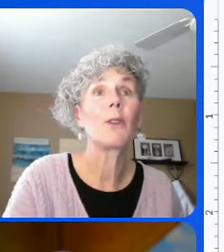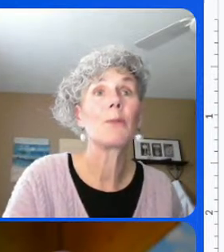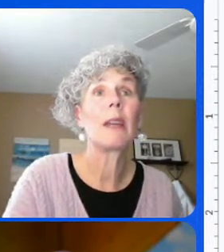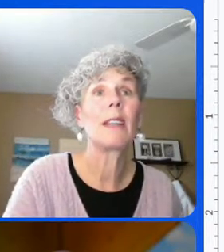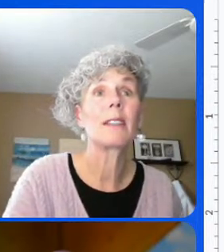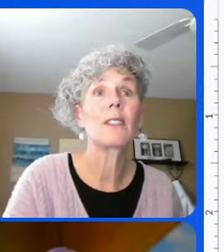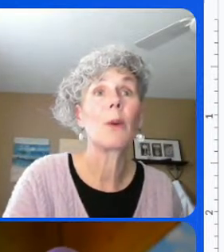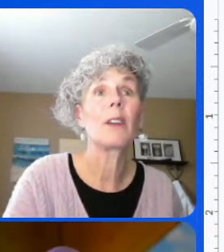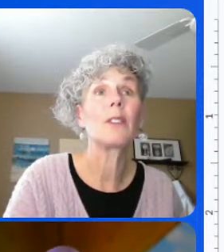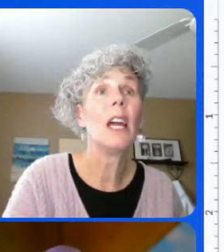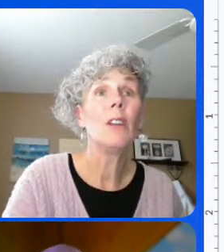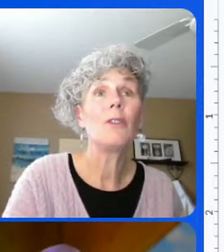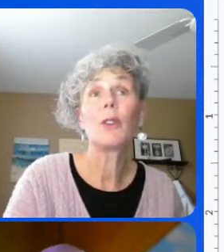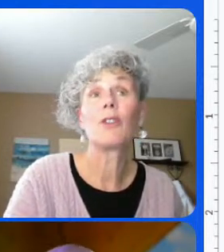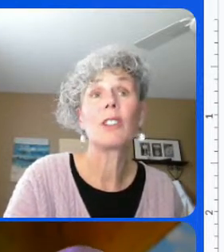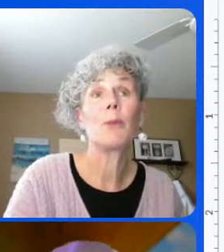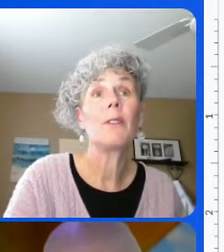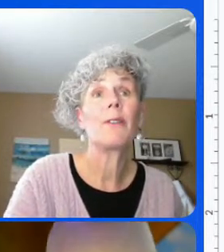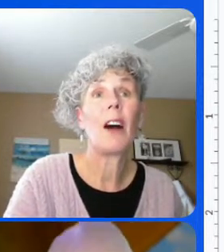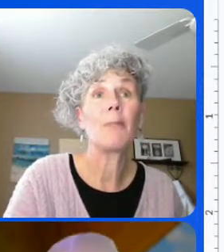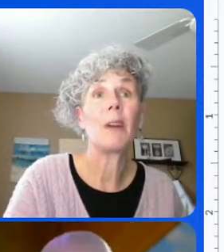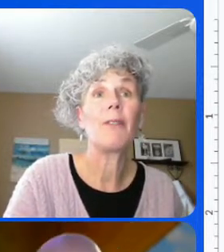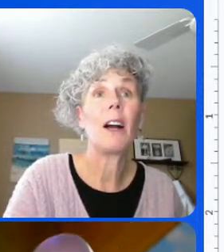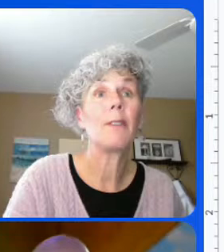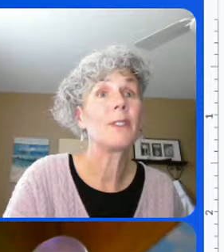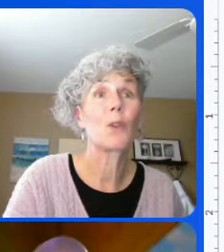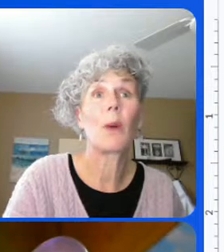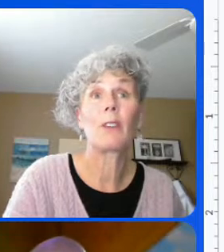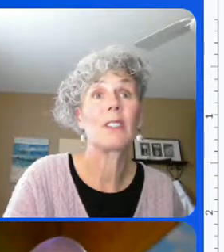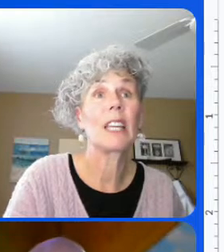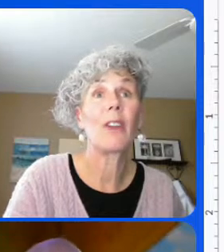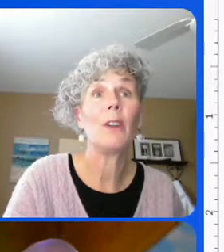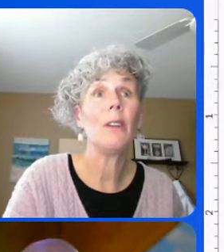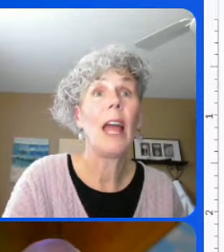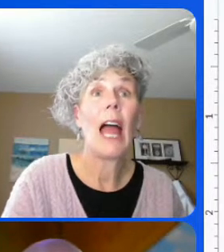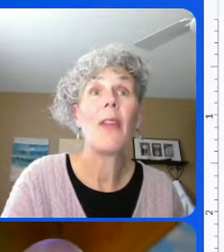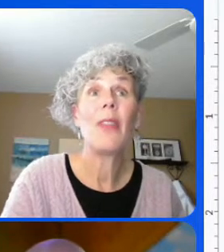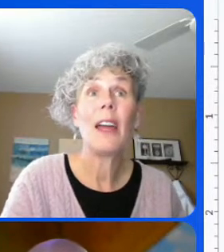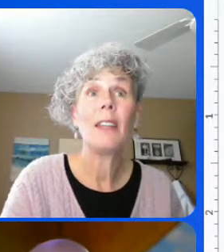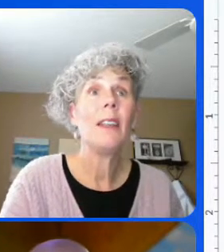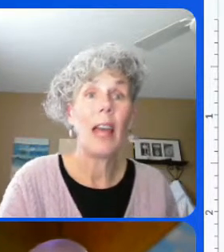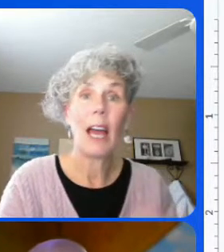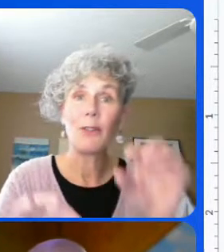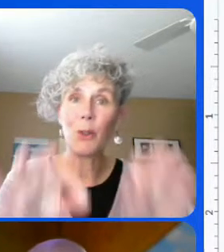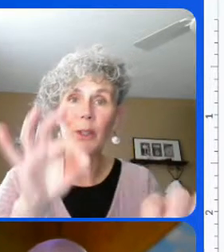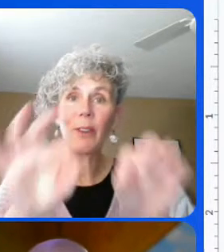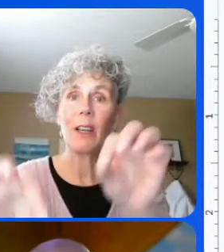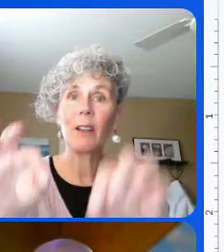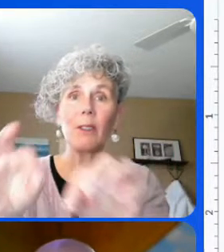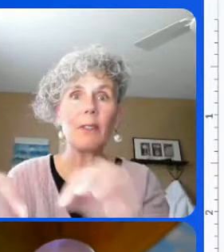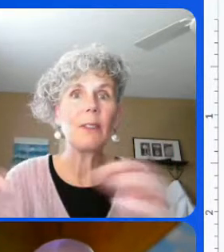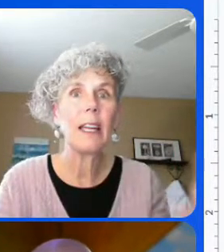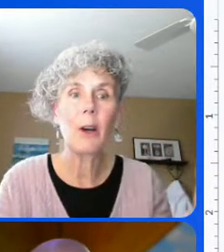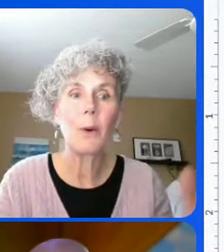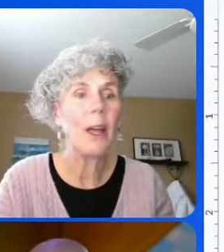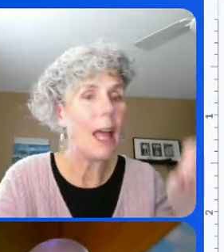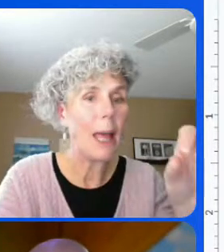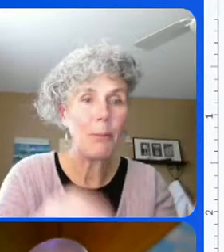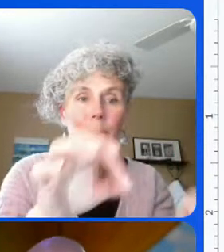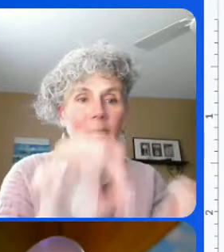those magnetic squares, you could just put 5 by 5 squares together and then have 2 different colors of Lego and place